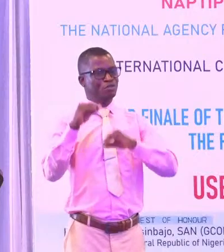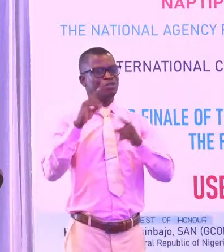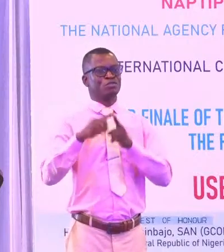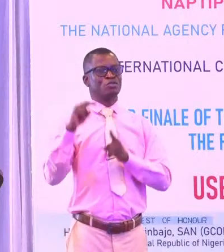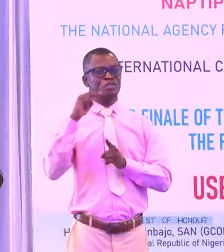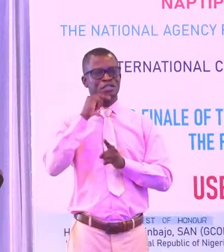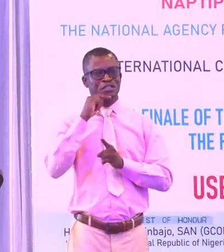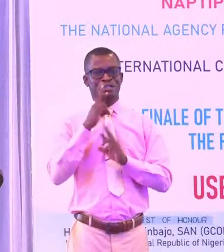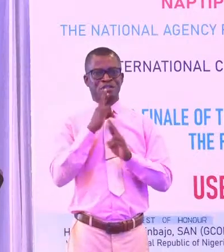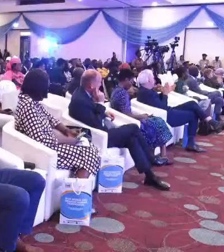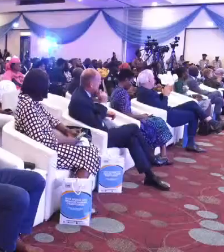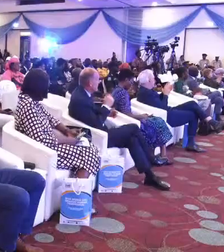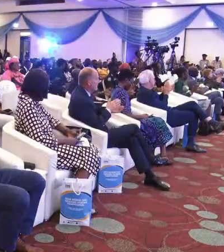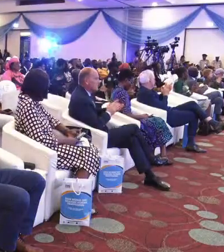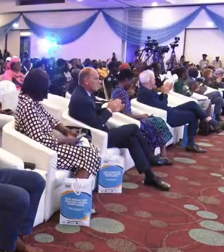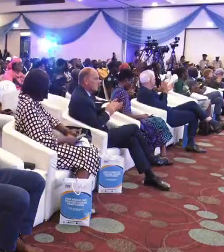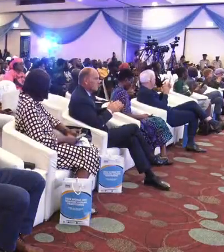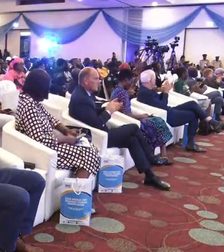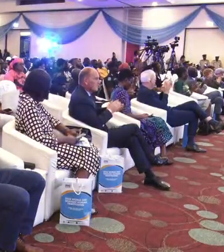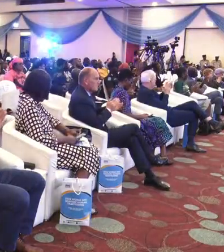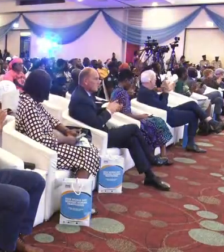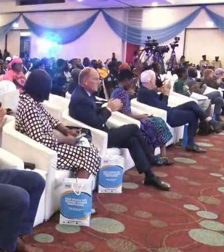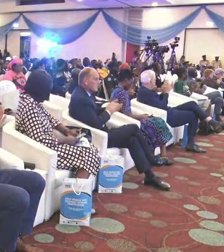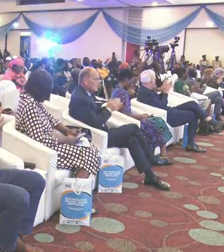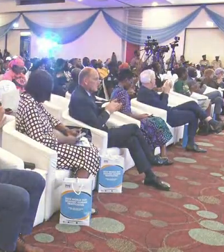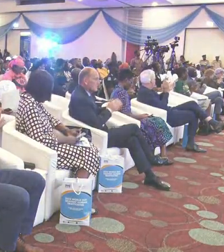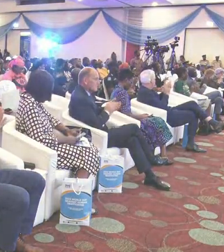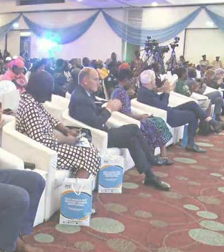Nigerian response. Thank you.